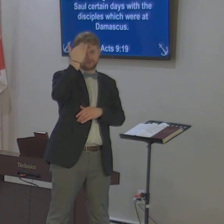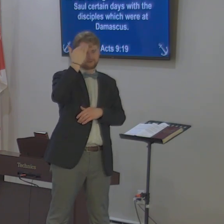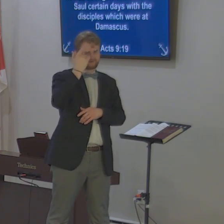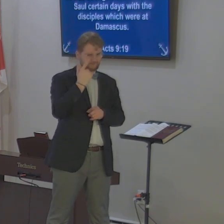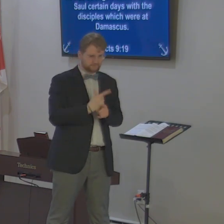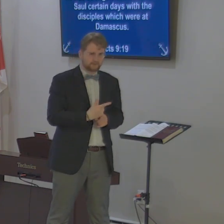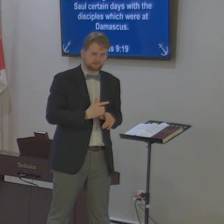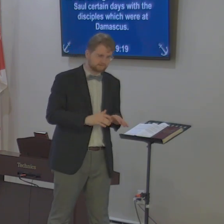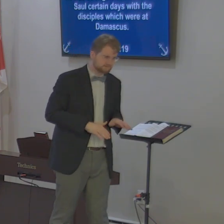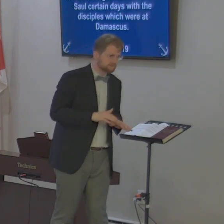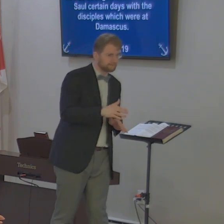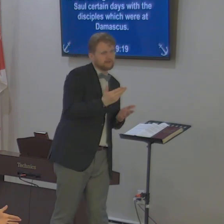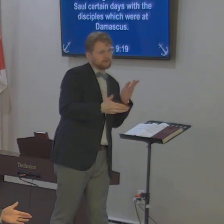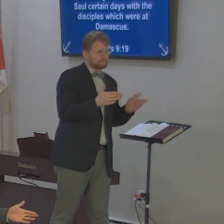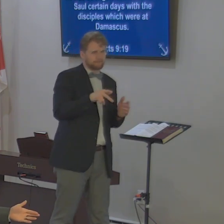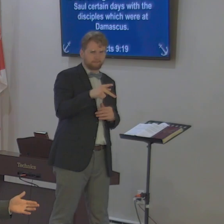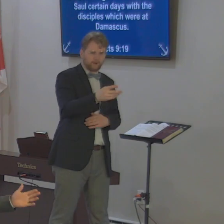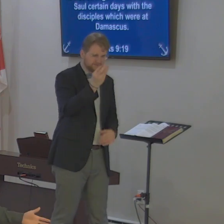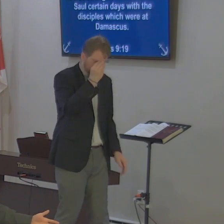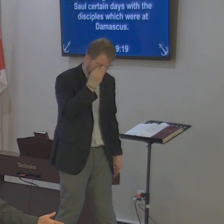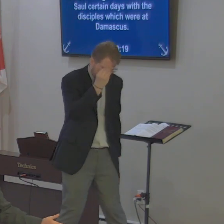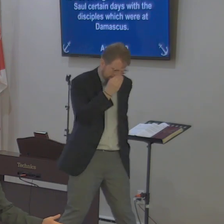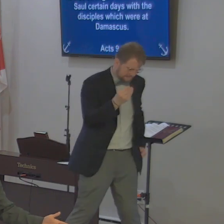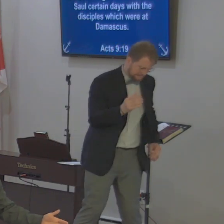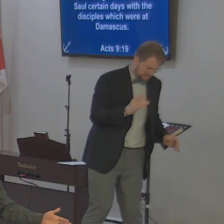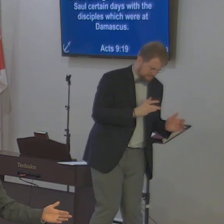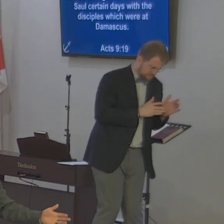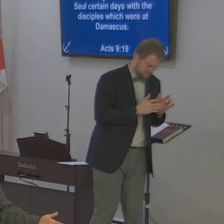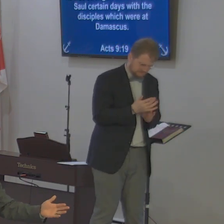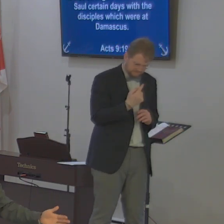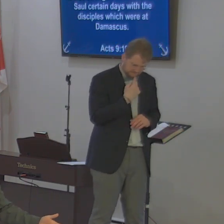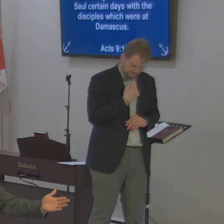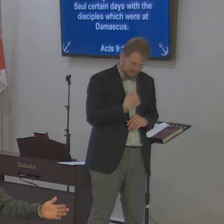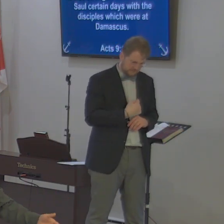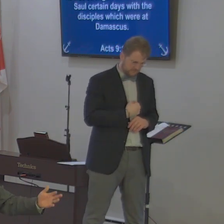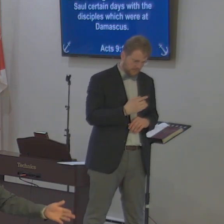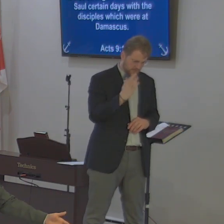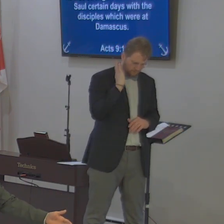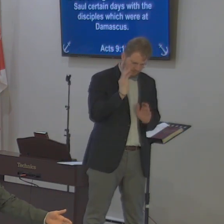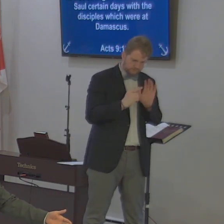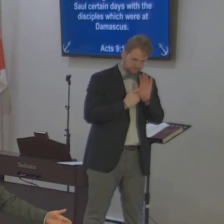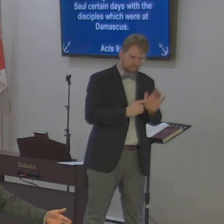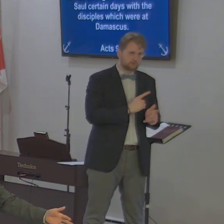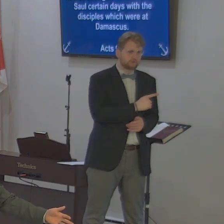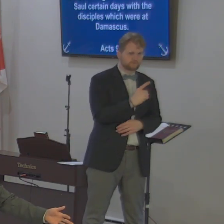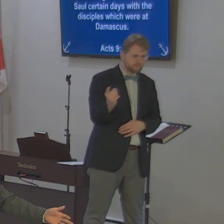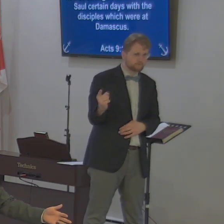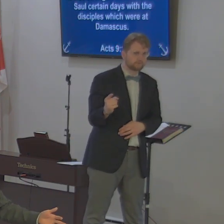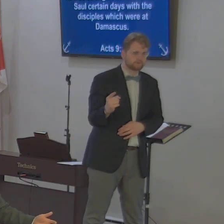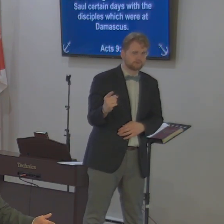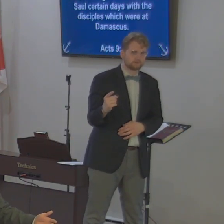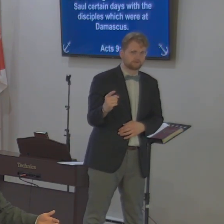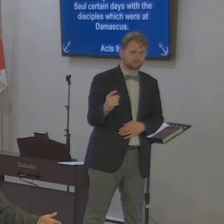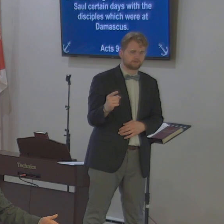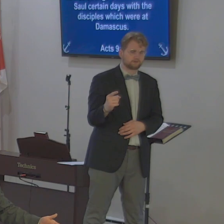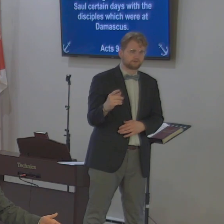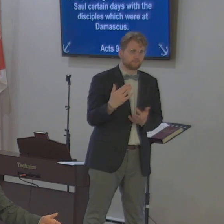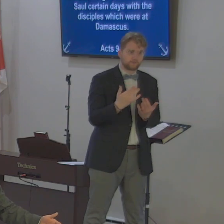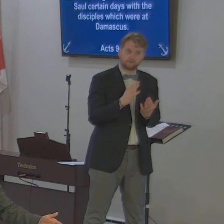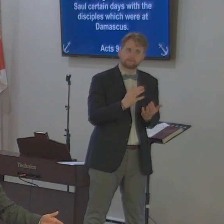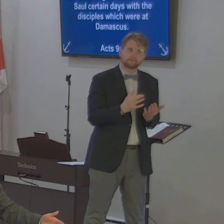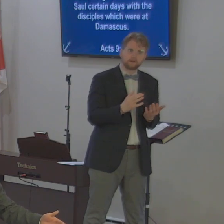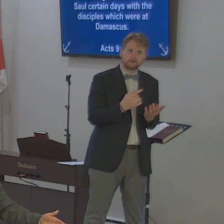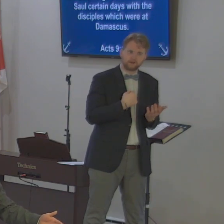Maybe he's thinking 3 days prior, Jesus said, I will show you. Go wait, I'm going to show